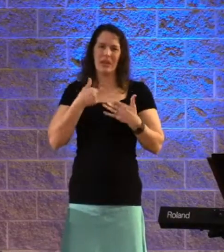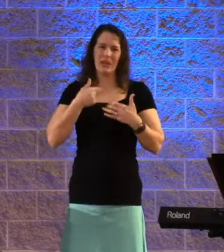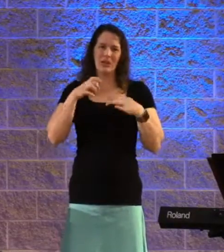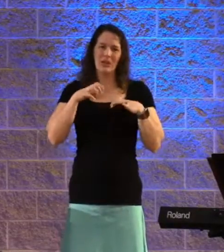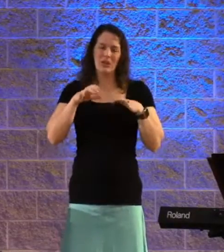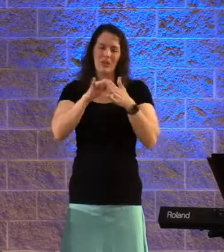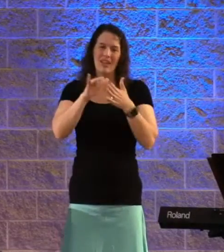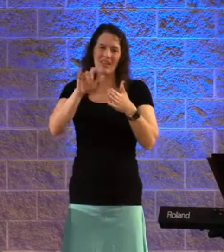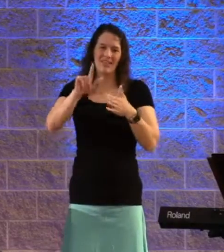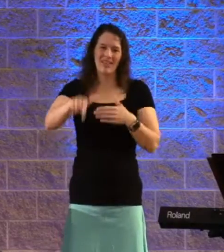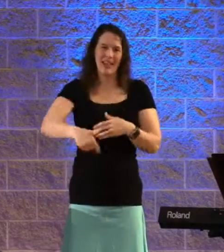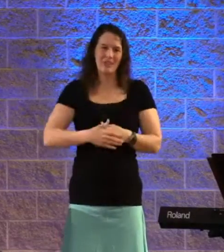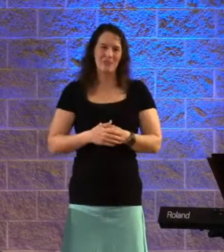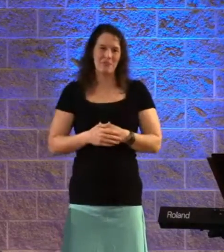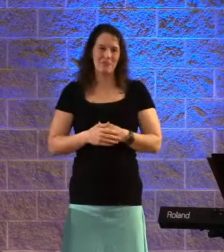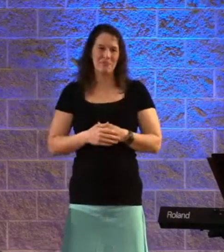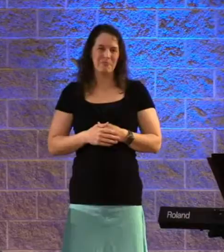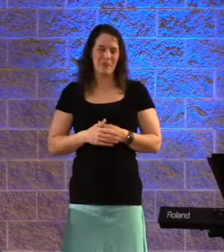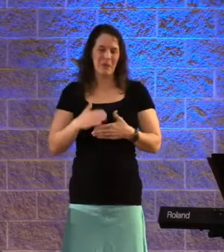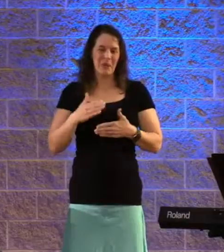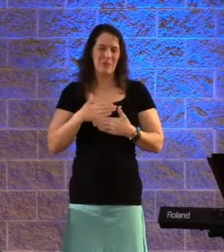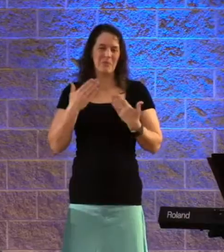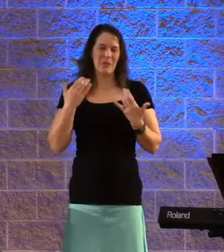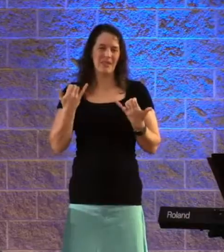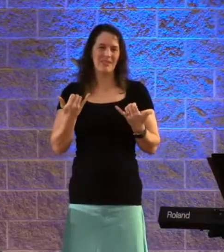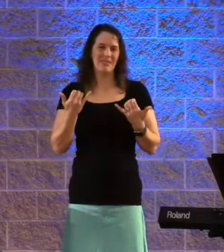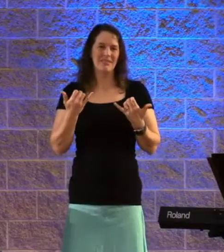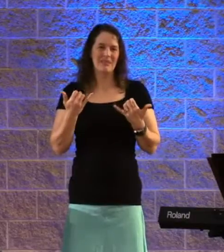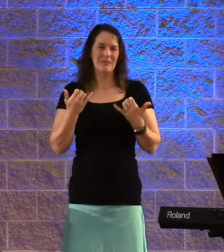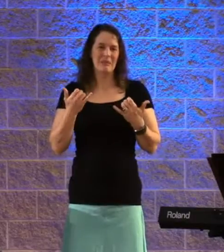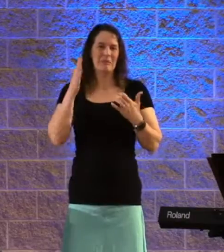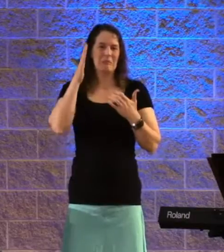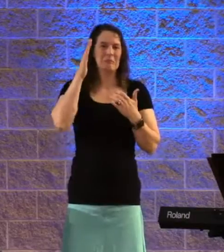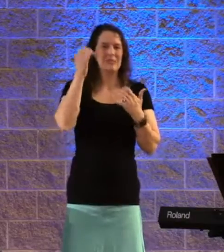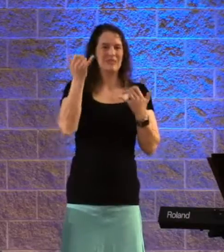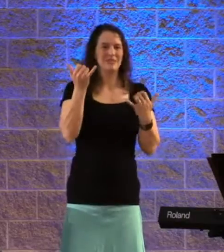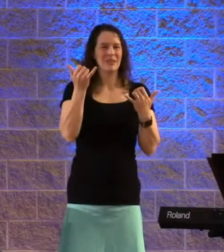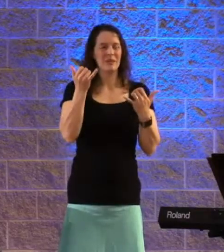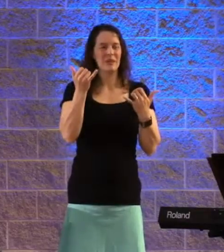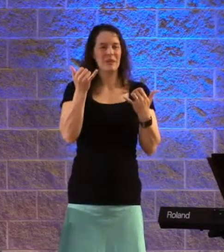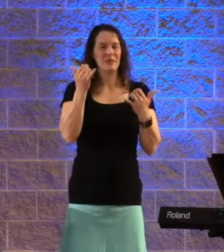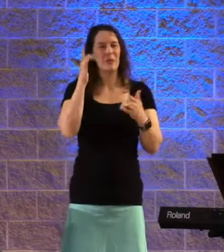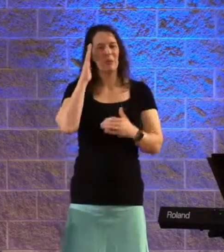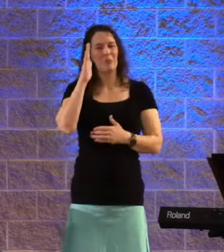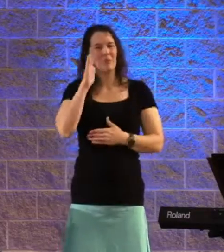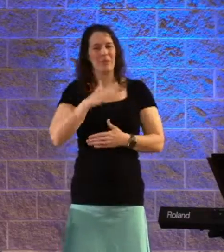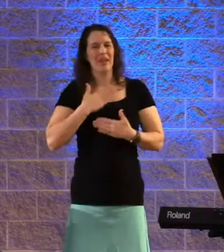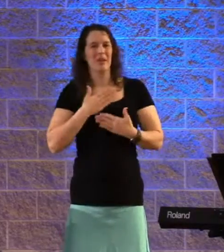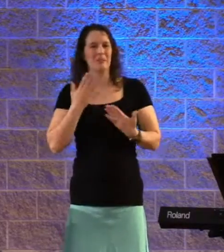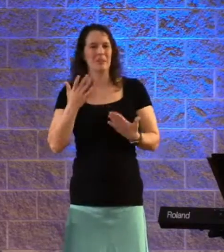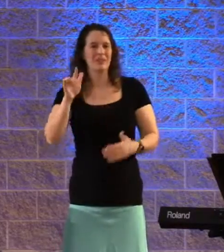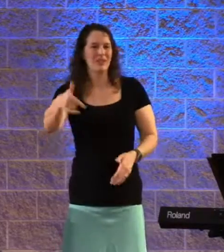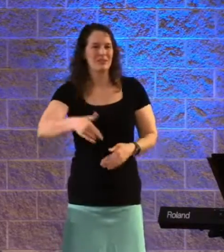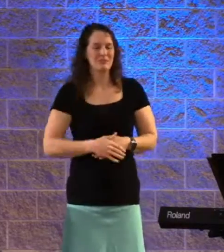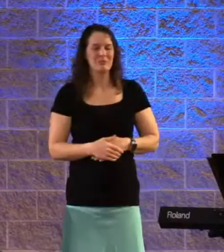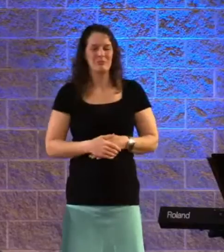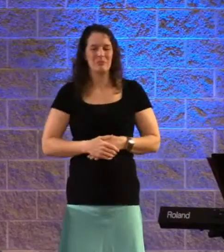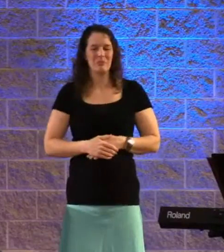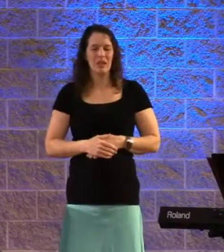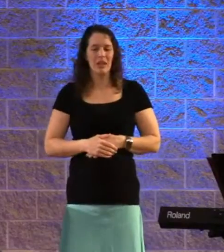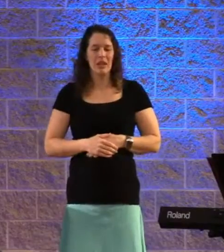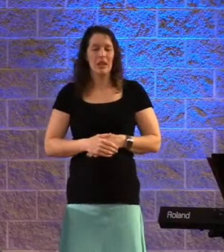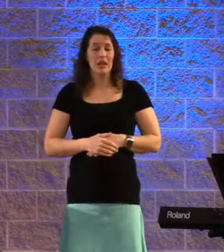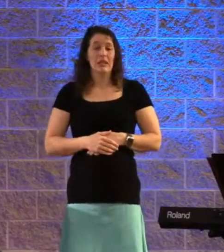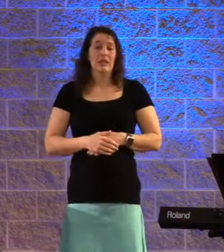later. You'll be glad that I preached this later. And yet, for those who have strayed long